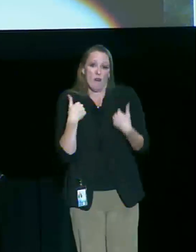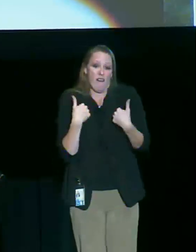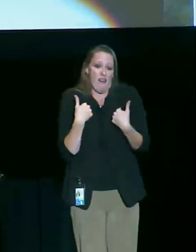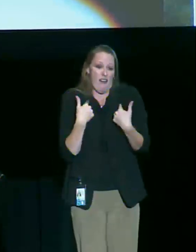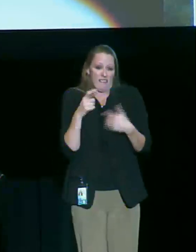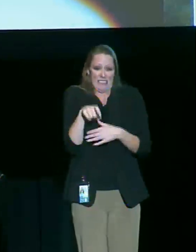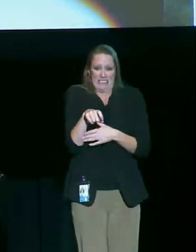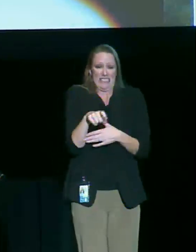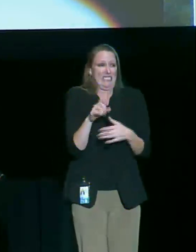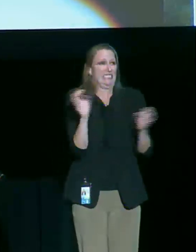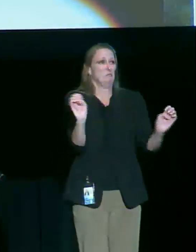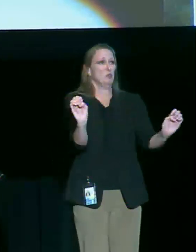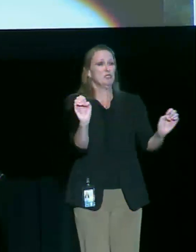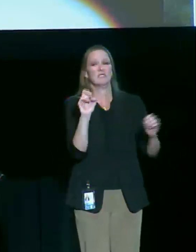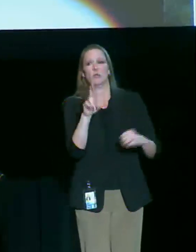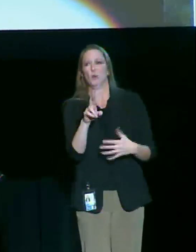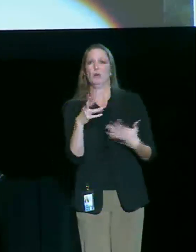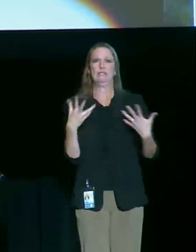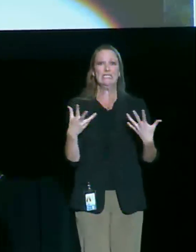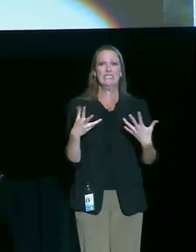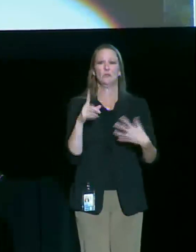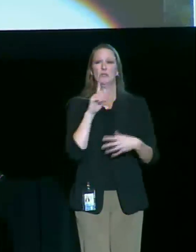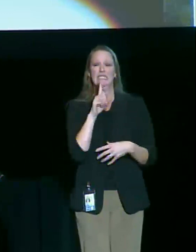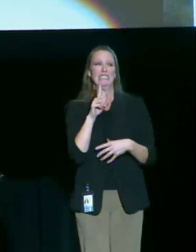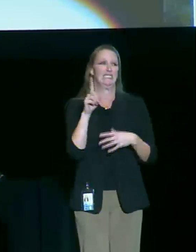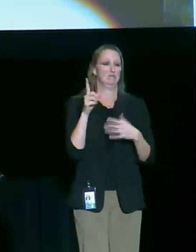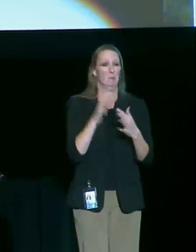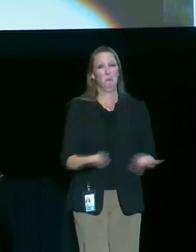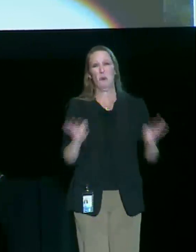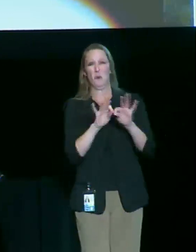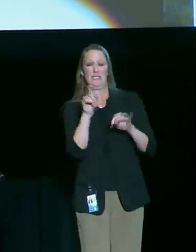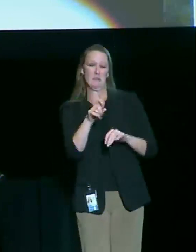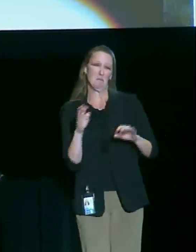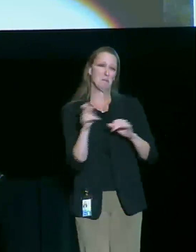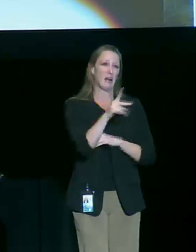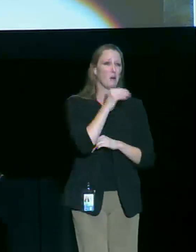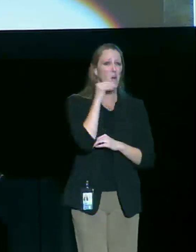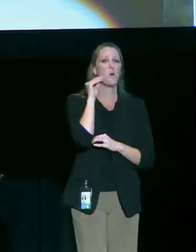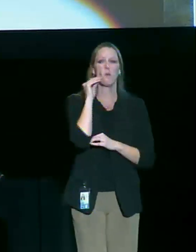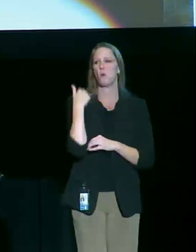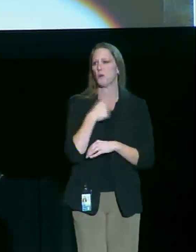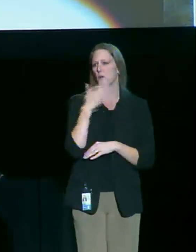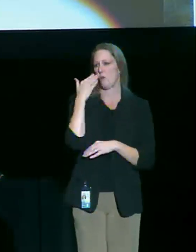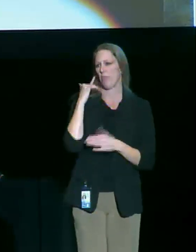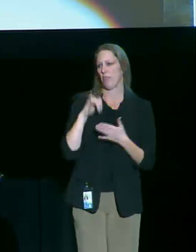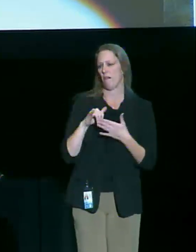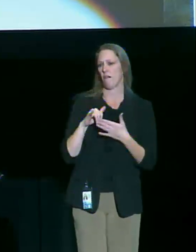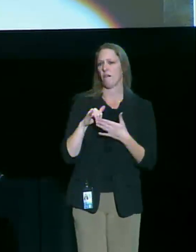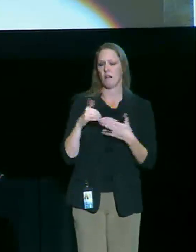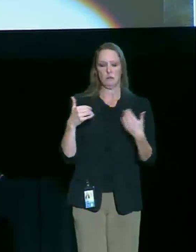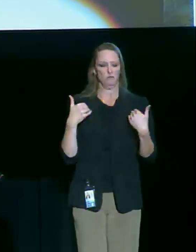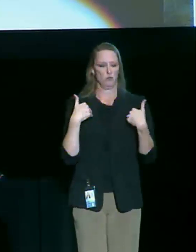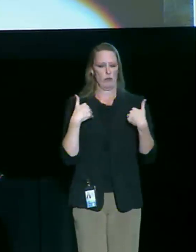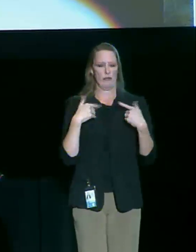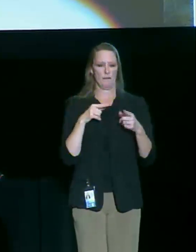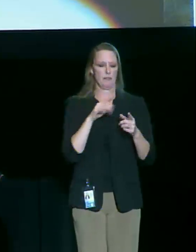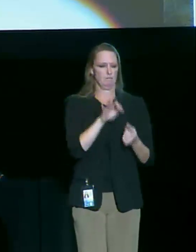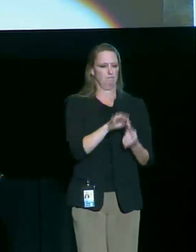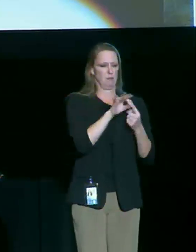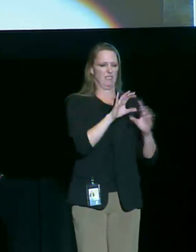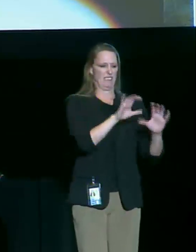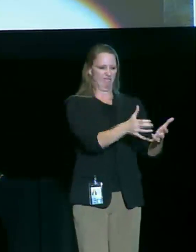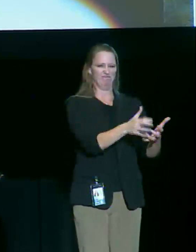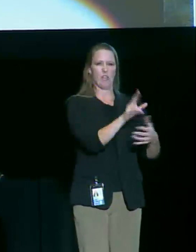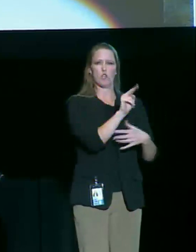extenuating basis for you to get back into your homes. We've established a specific unit of the